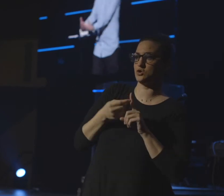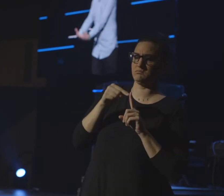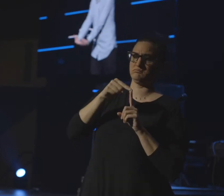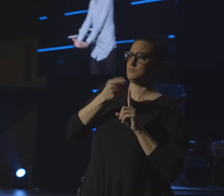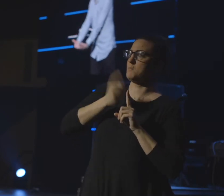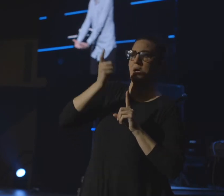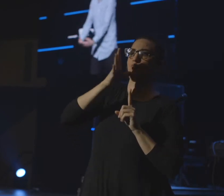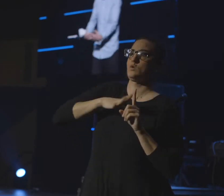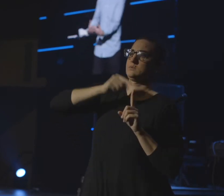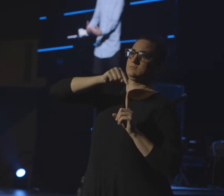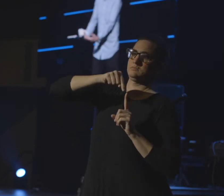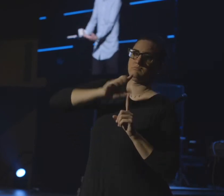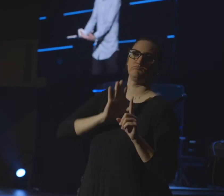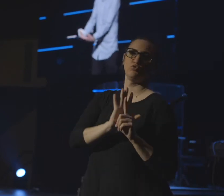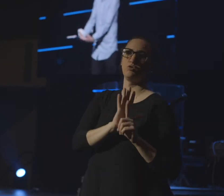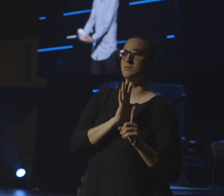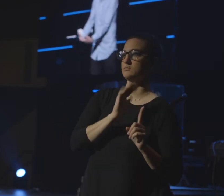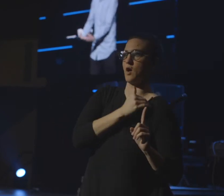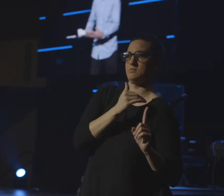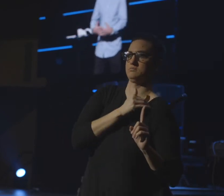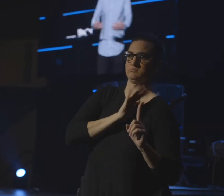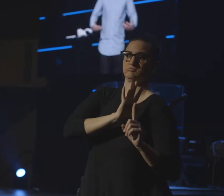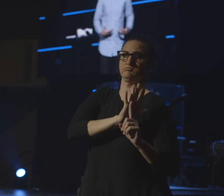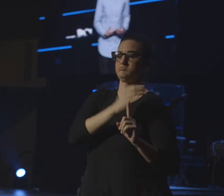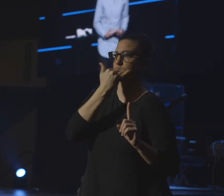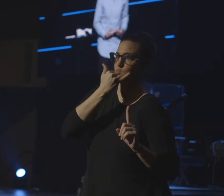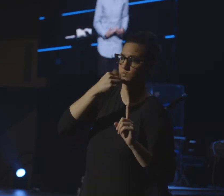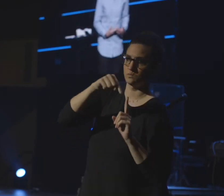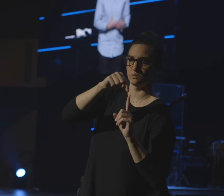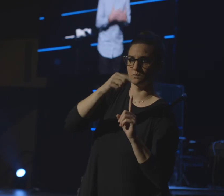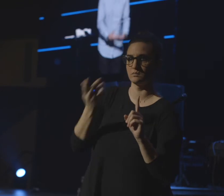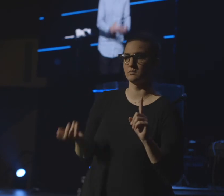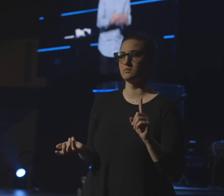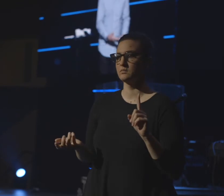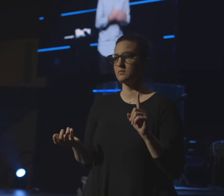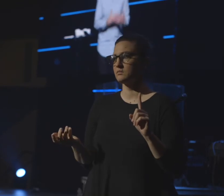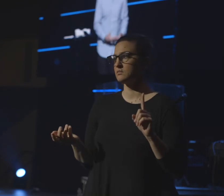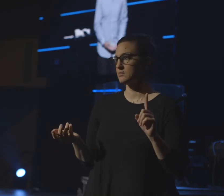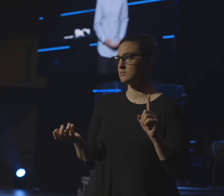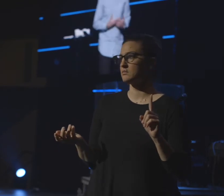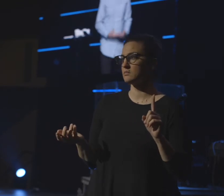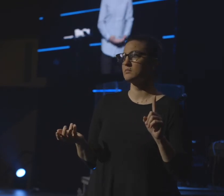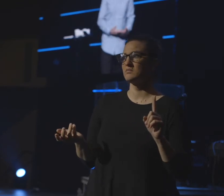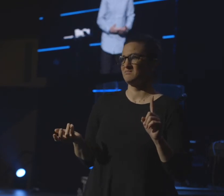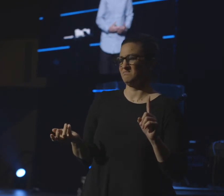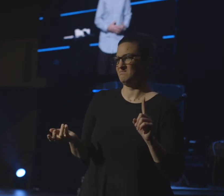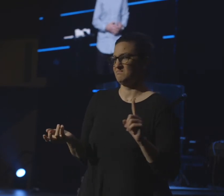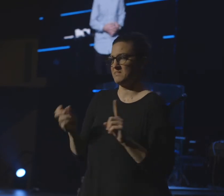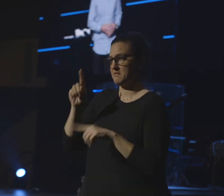your slave, your servant, if they thought it could be his problem. Of course it's her